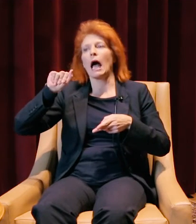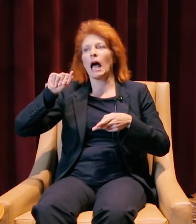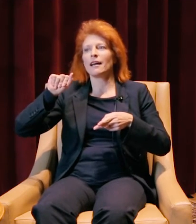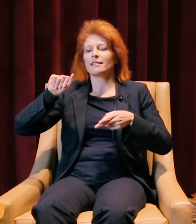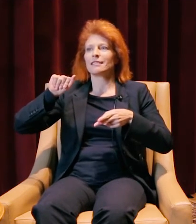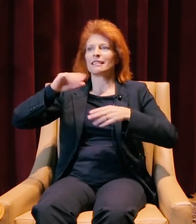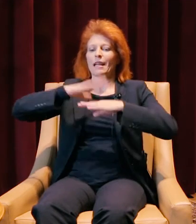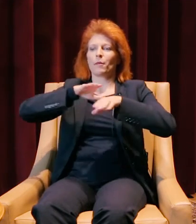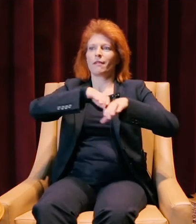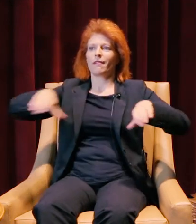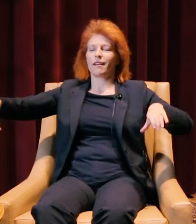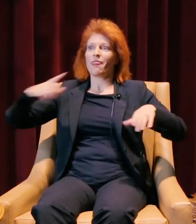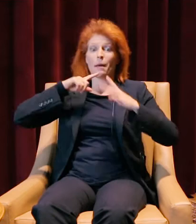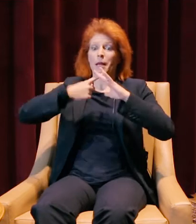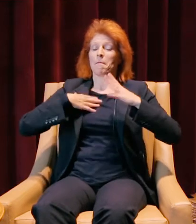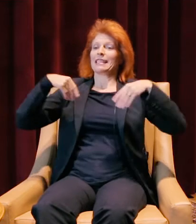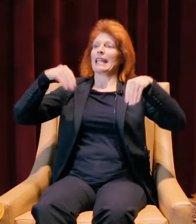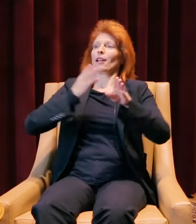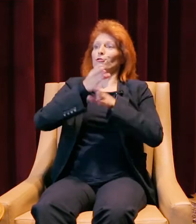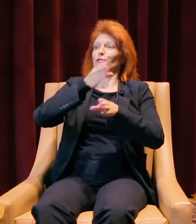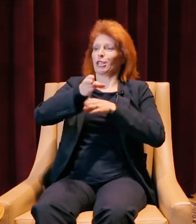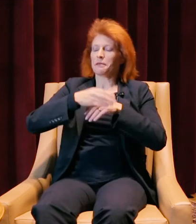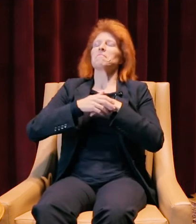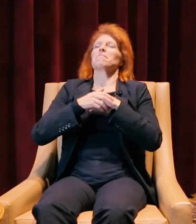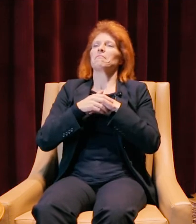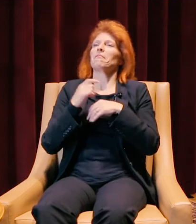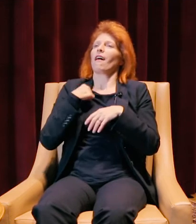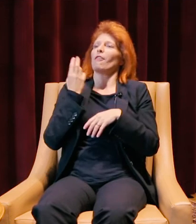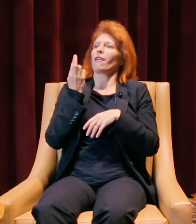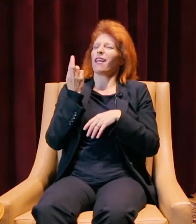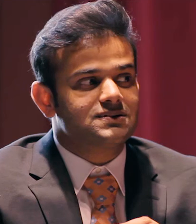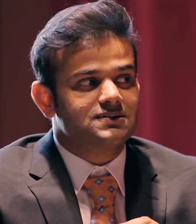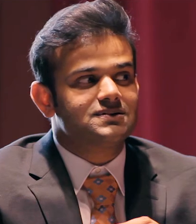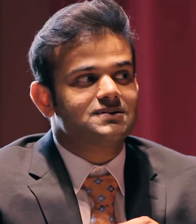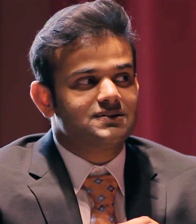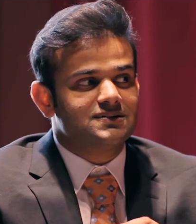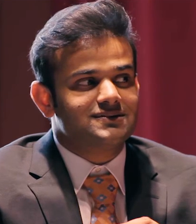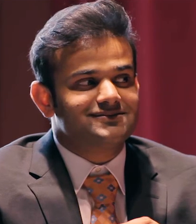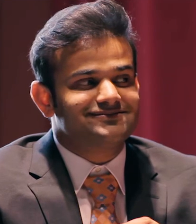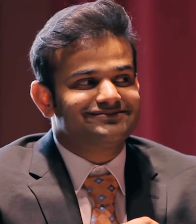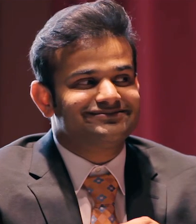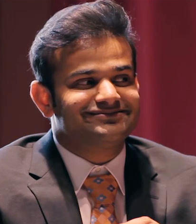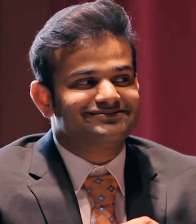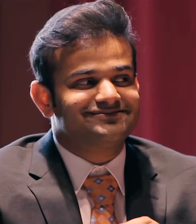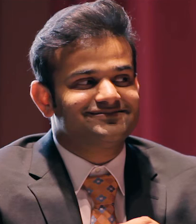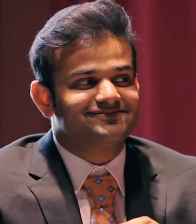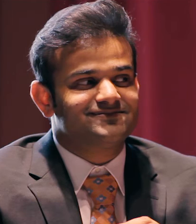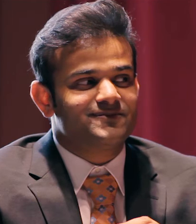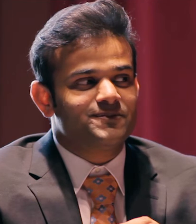And that was the beginning of a sales career for me. And I realized, well, Formica is not very much